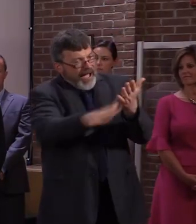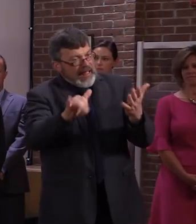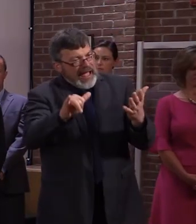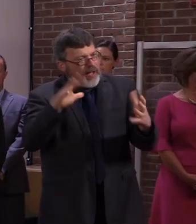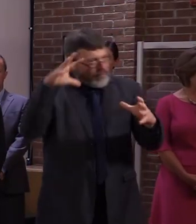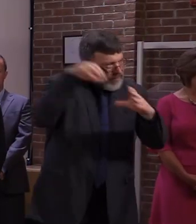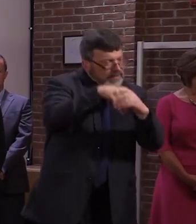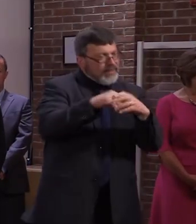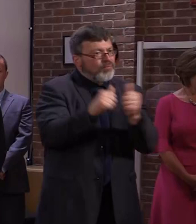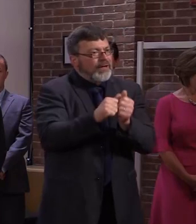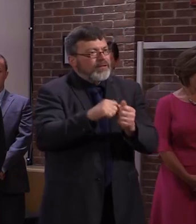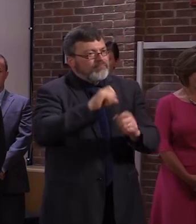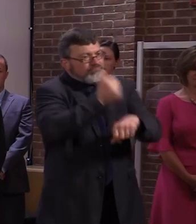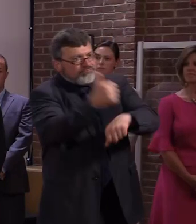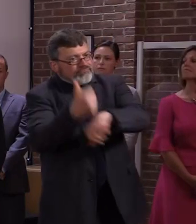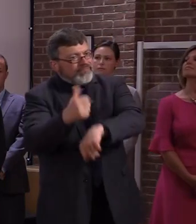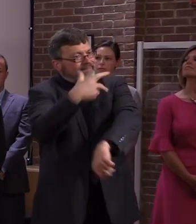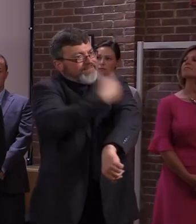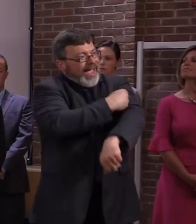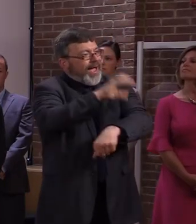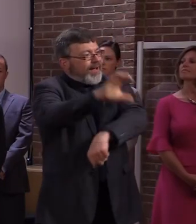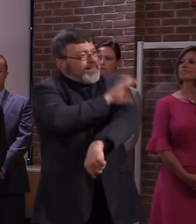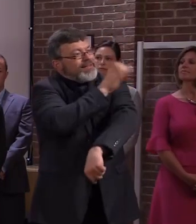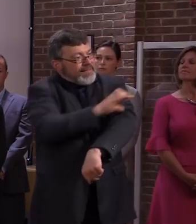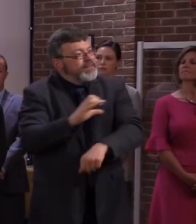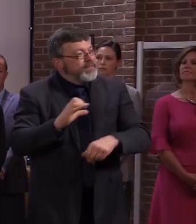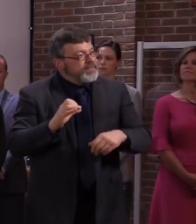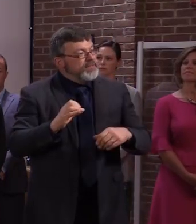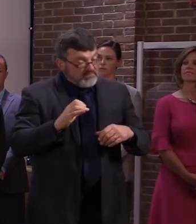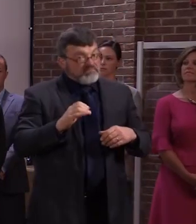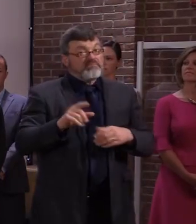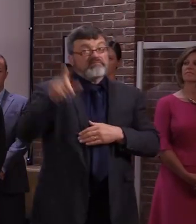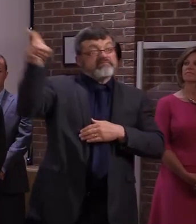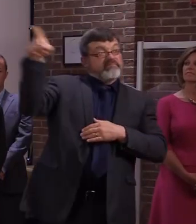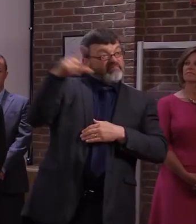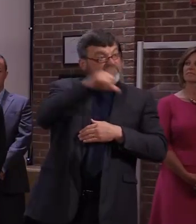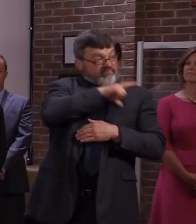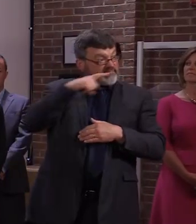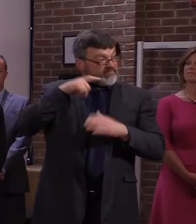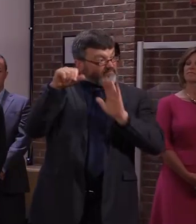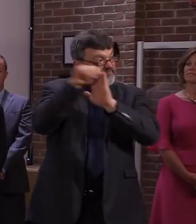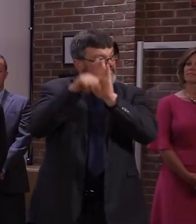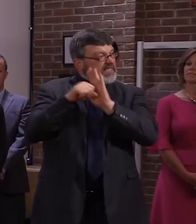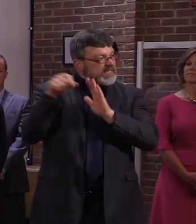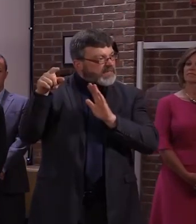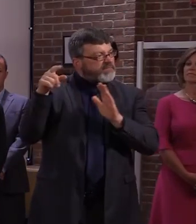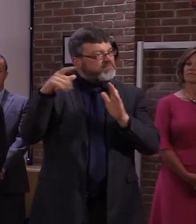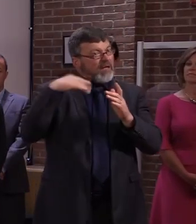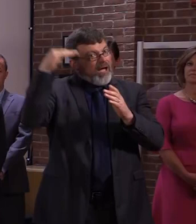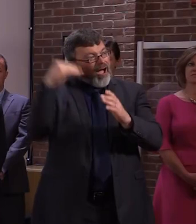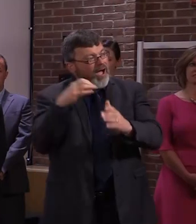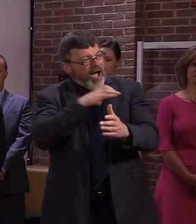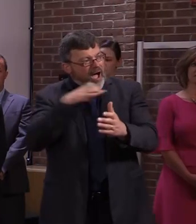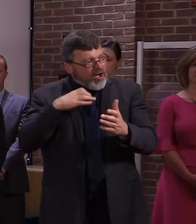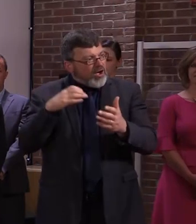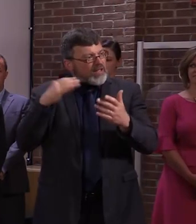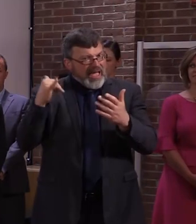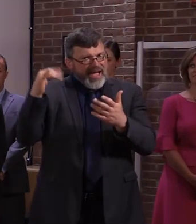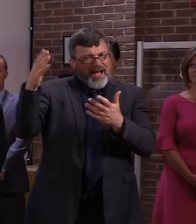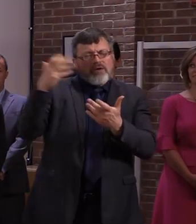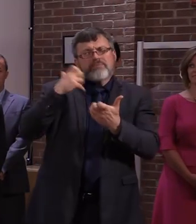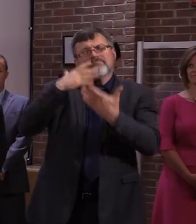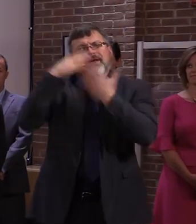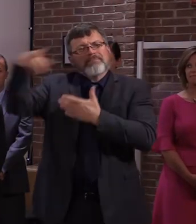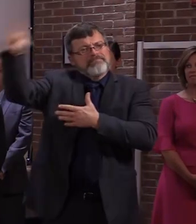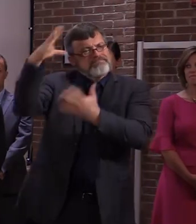I also want to thank our legislature and the congressional delegation for their support. Without